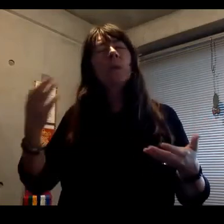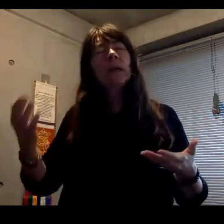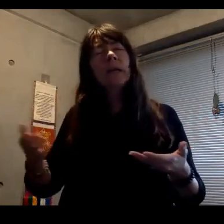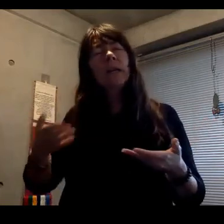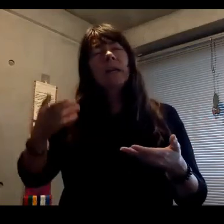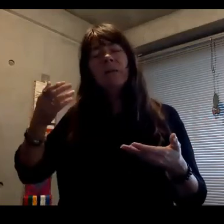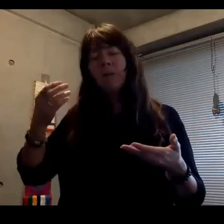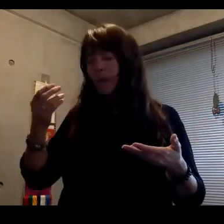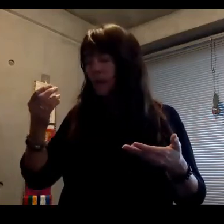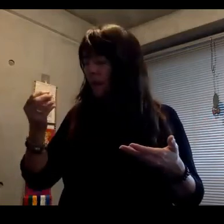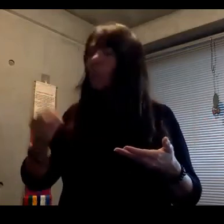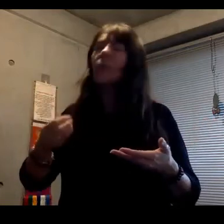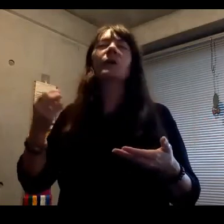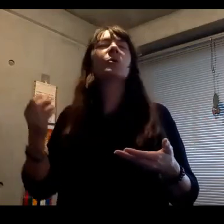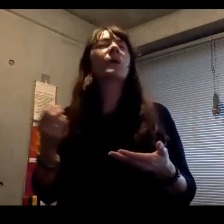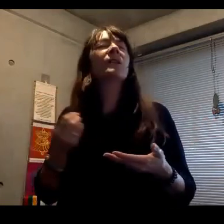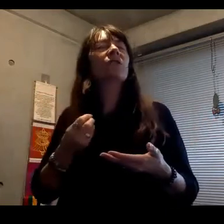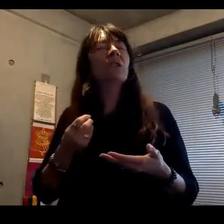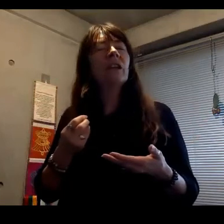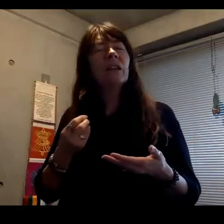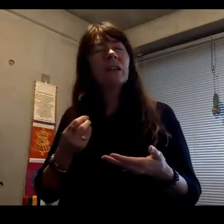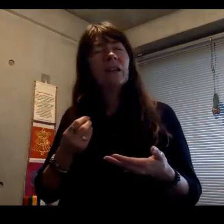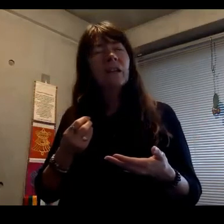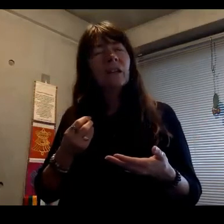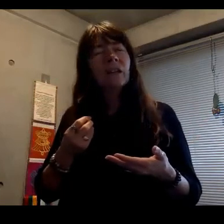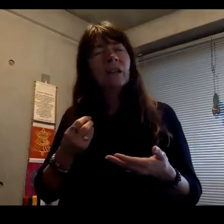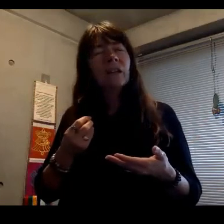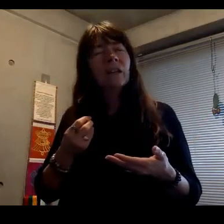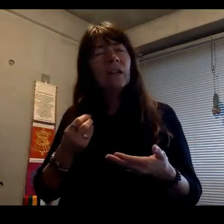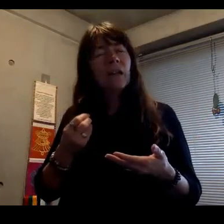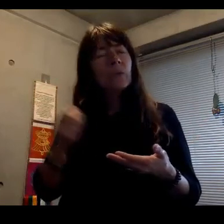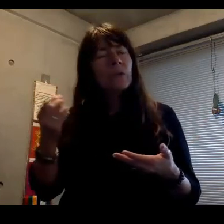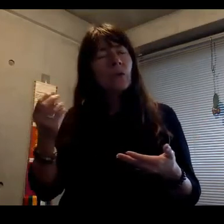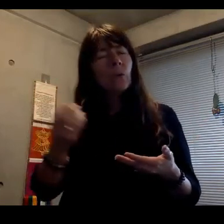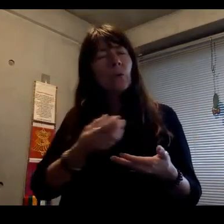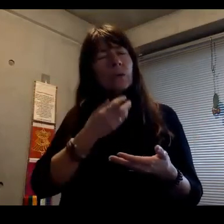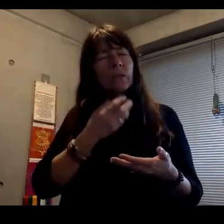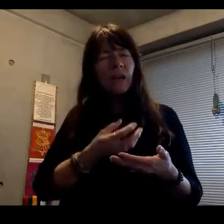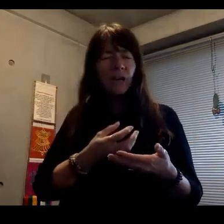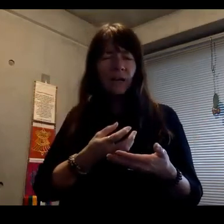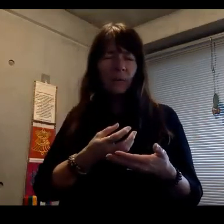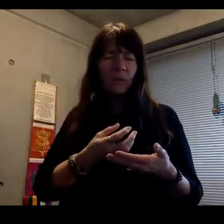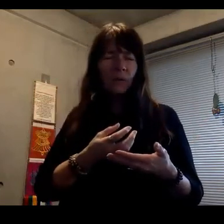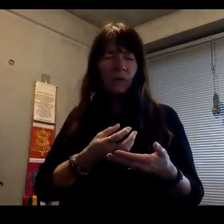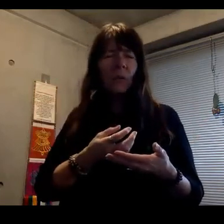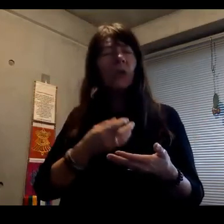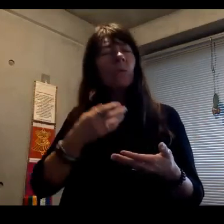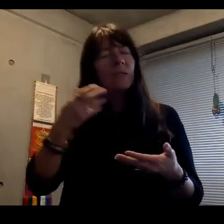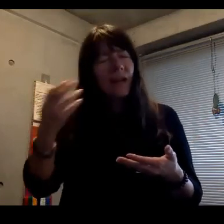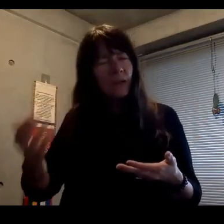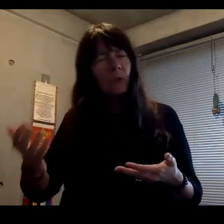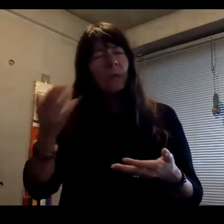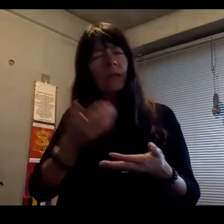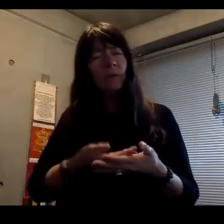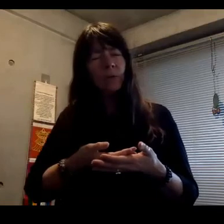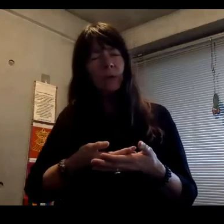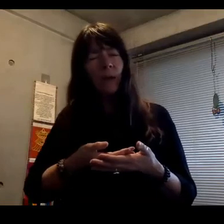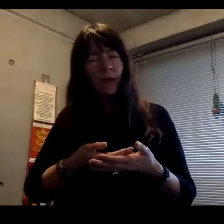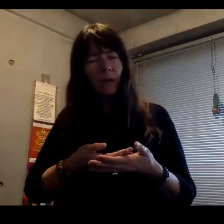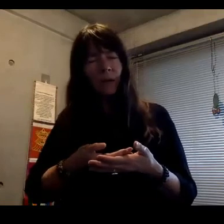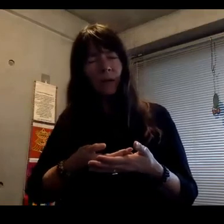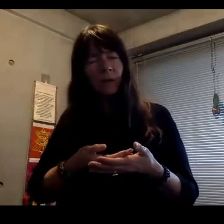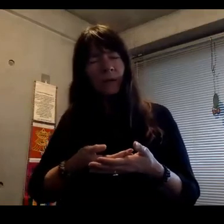to believe without questioning. That was an old time where humans had to believe